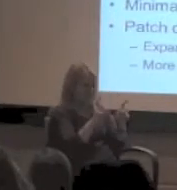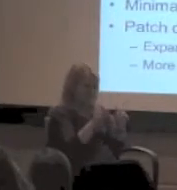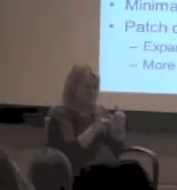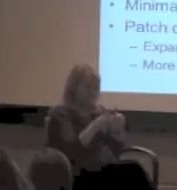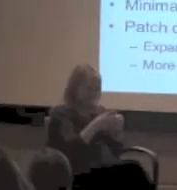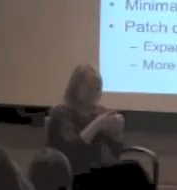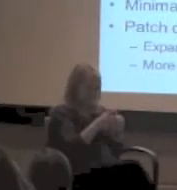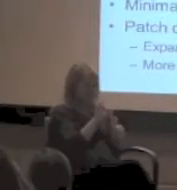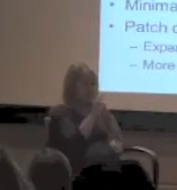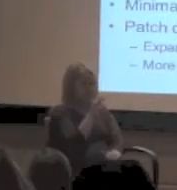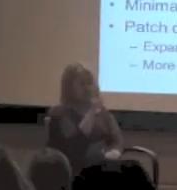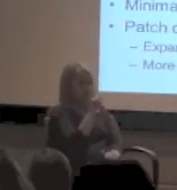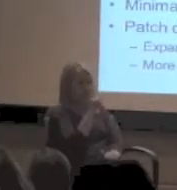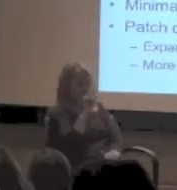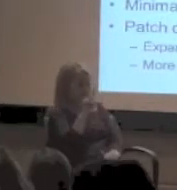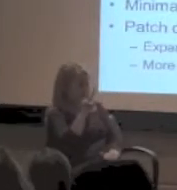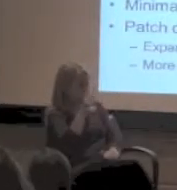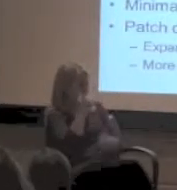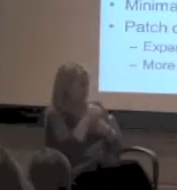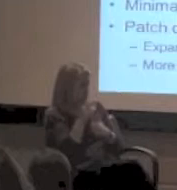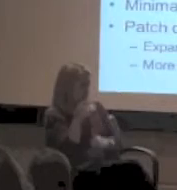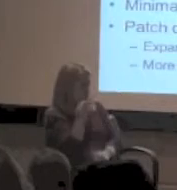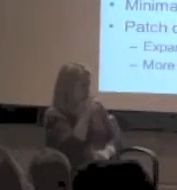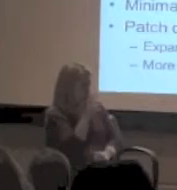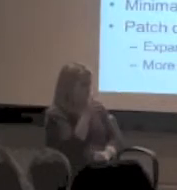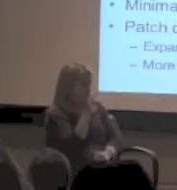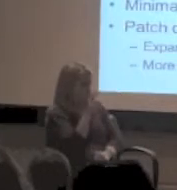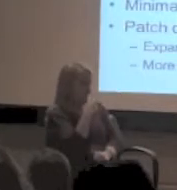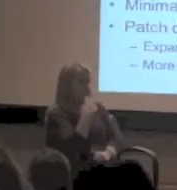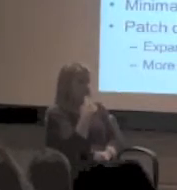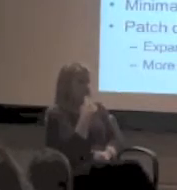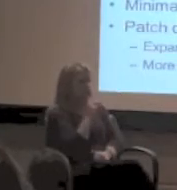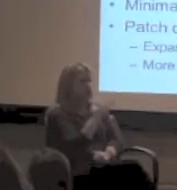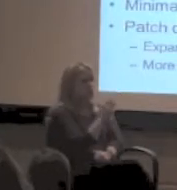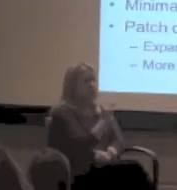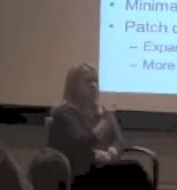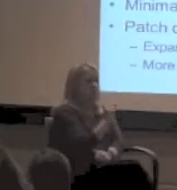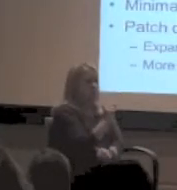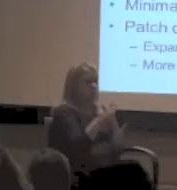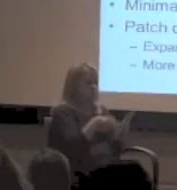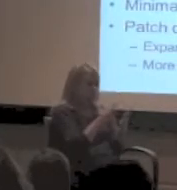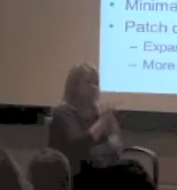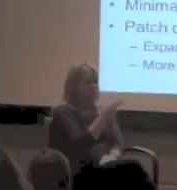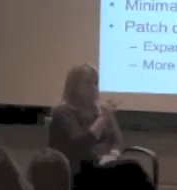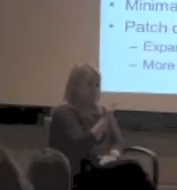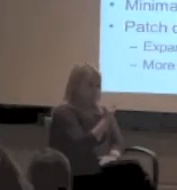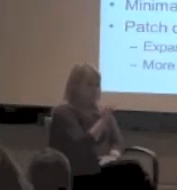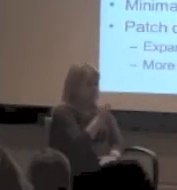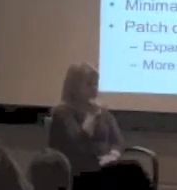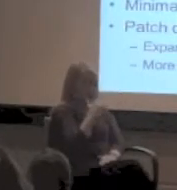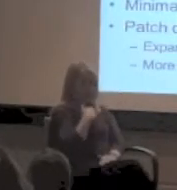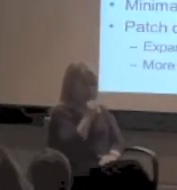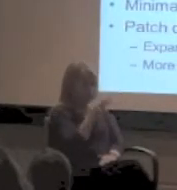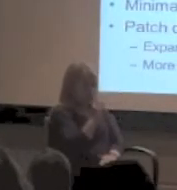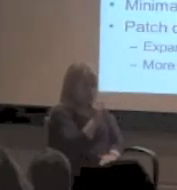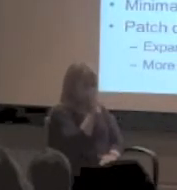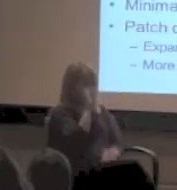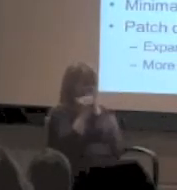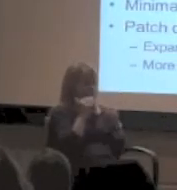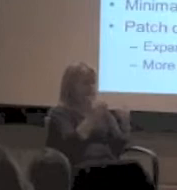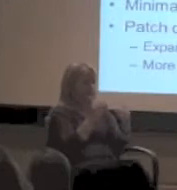for Chiari II is, remember Dr. Walker's saying, it's always the shunt. So we will check the shunt first. If they don't have a shunt, then we'll treat